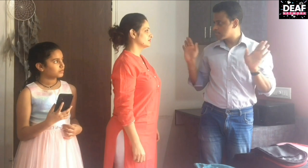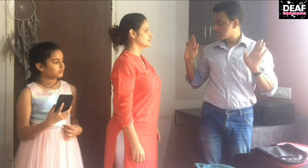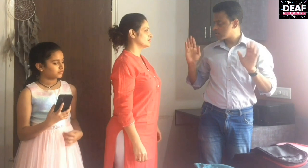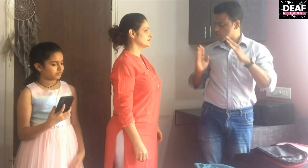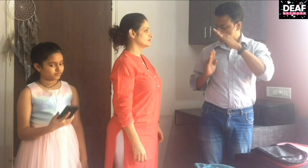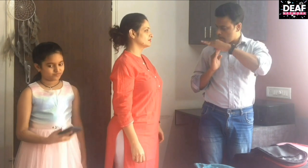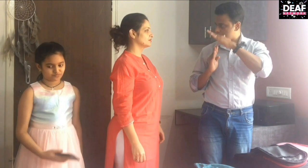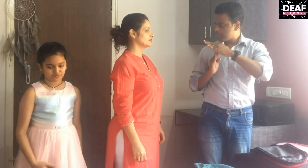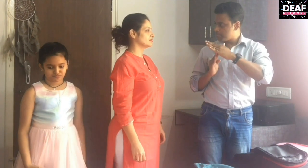Stop.